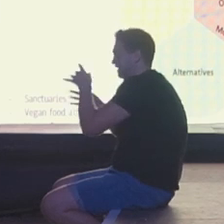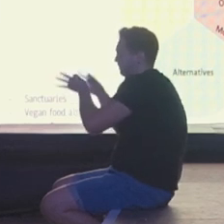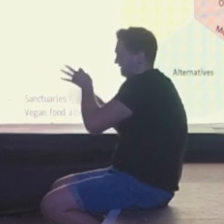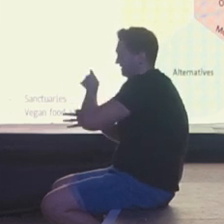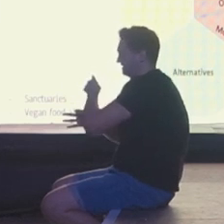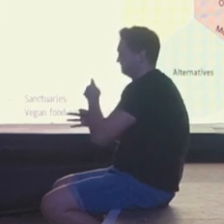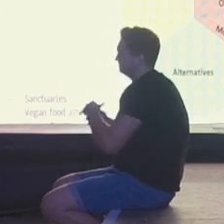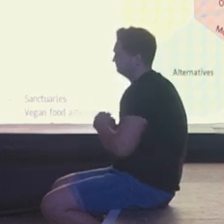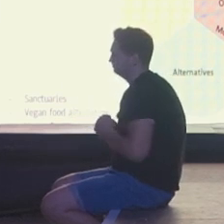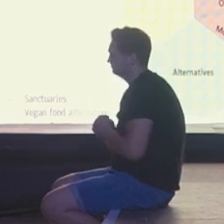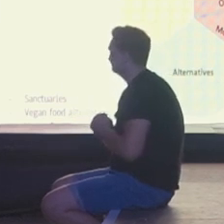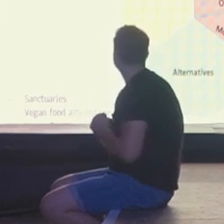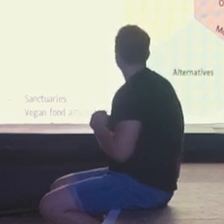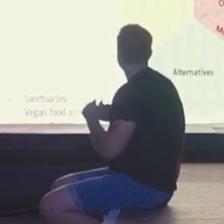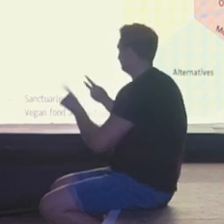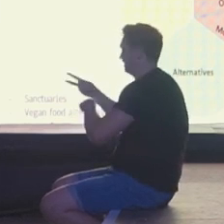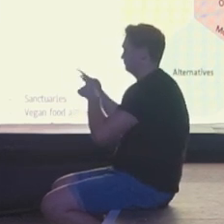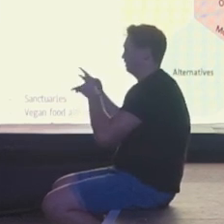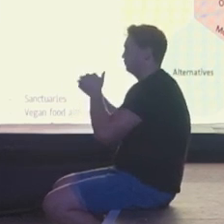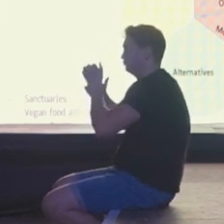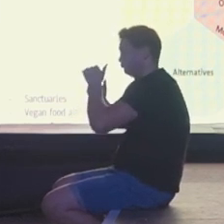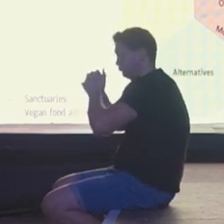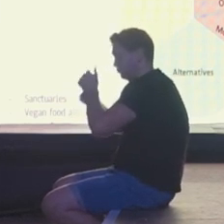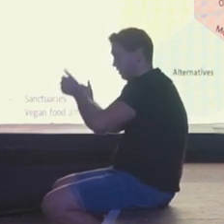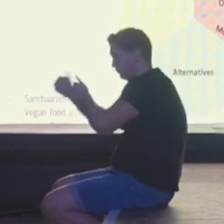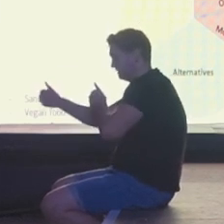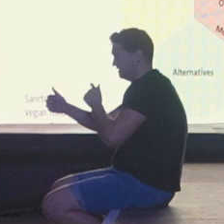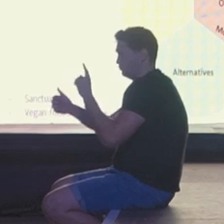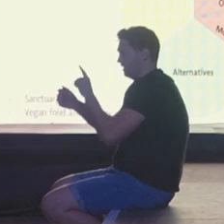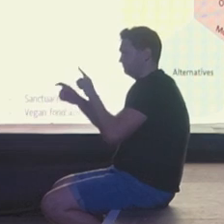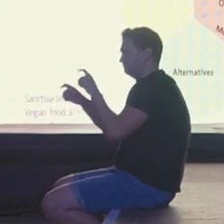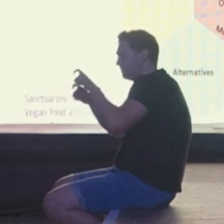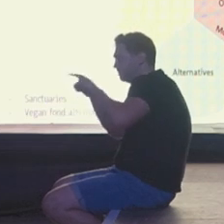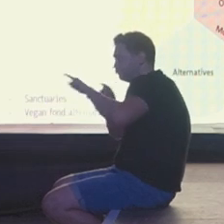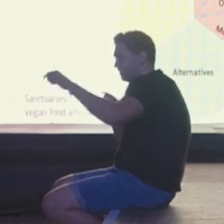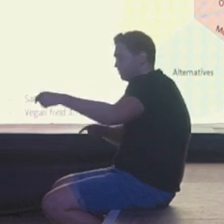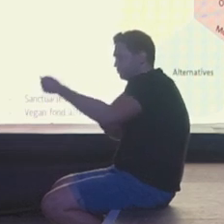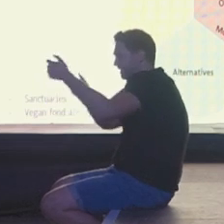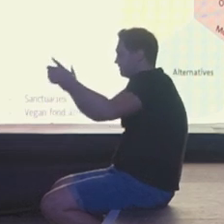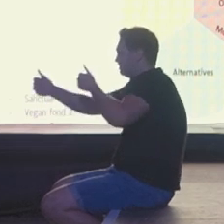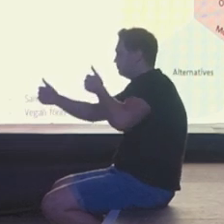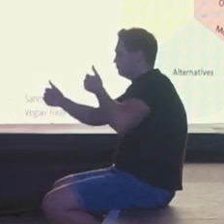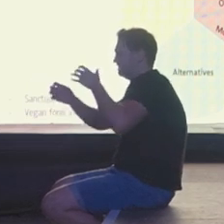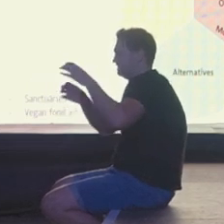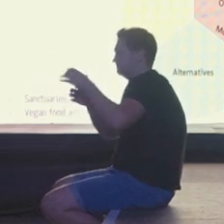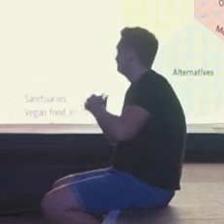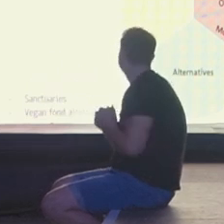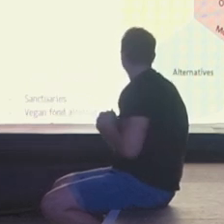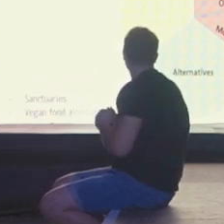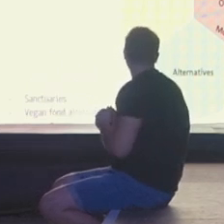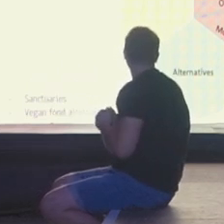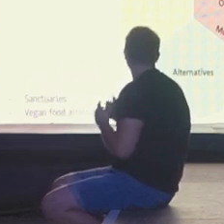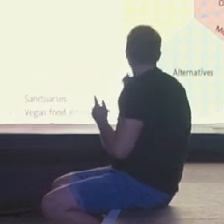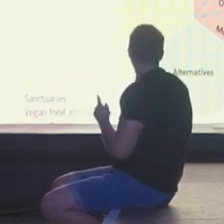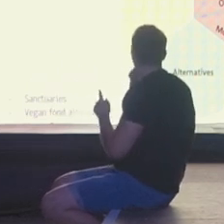that. And structural organizing is those challenging the institutions from the outside. So your NGOs,